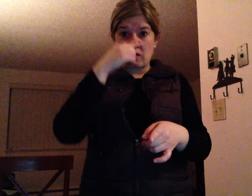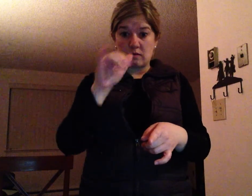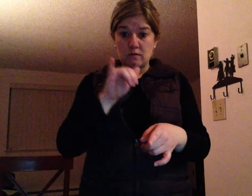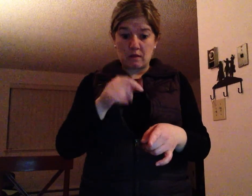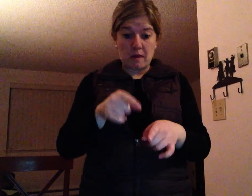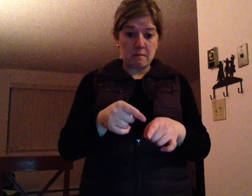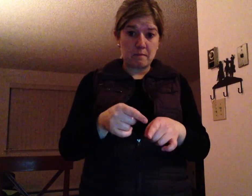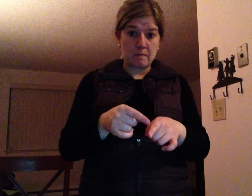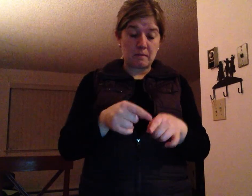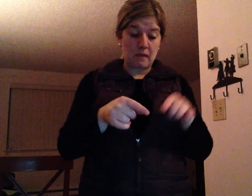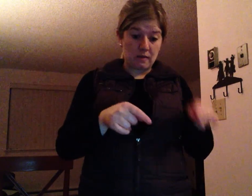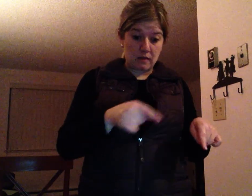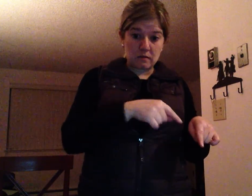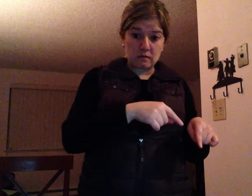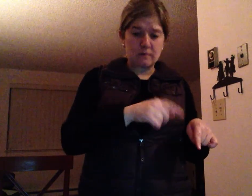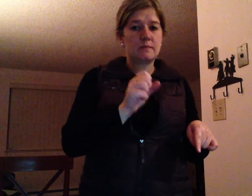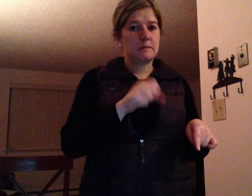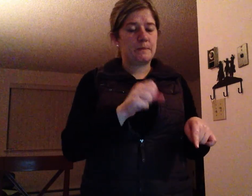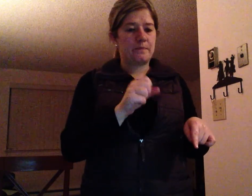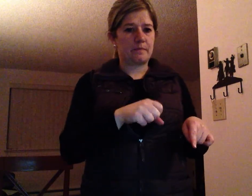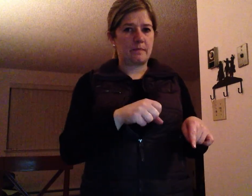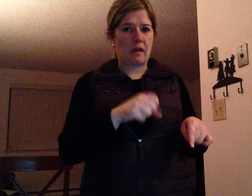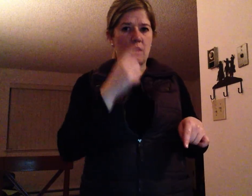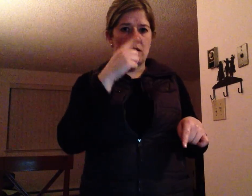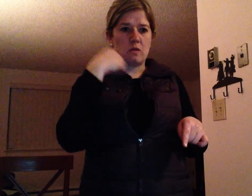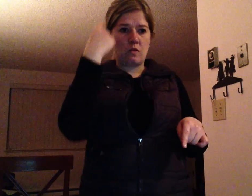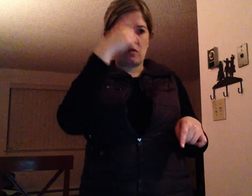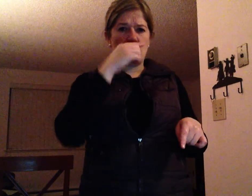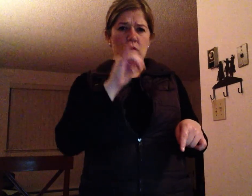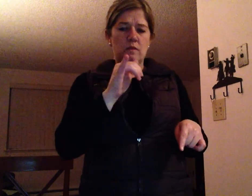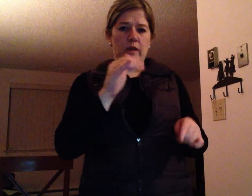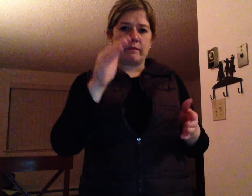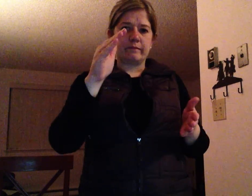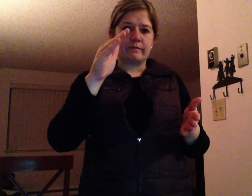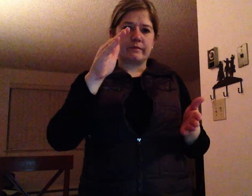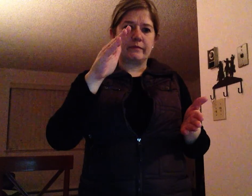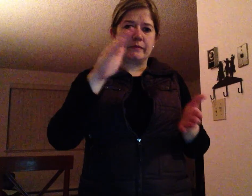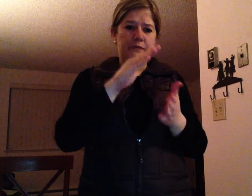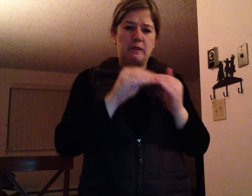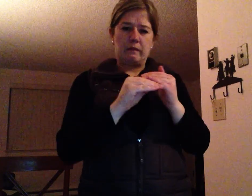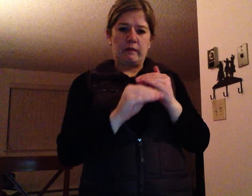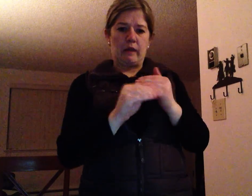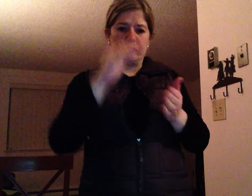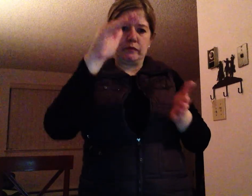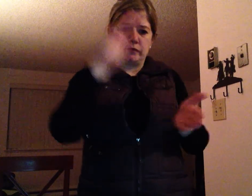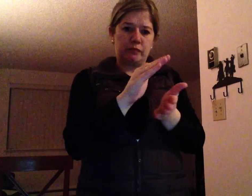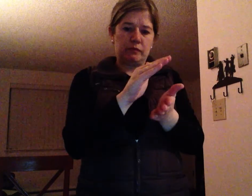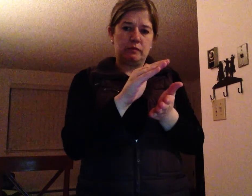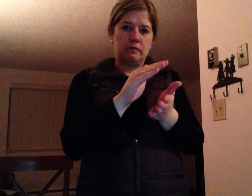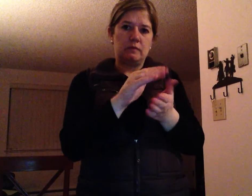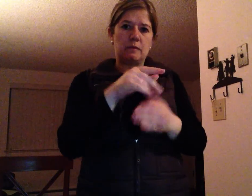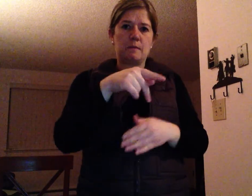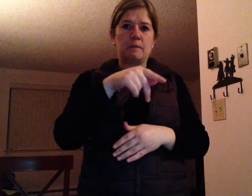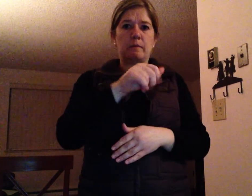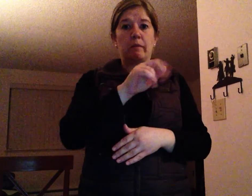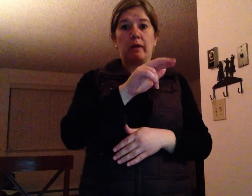a flattened parallelogram, right? Look at that. Look at that funny name over there. Somebody pronounce that name? What does it tell you?